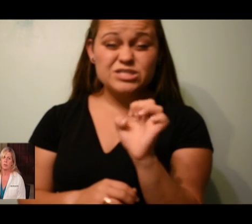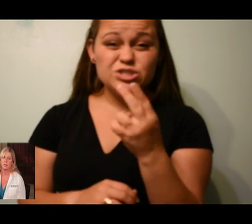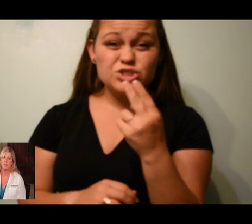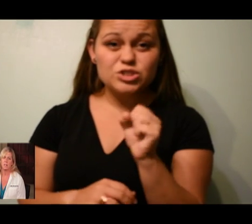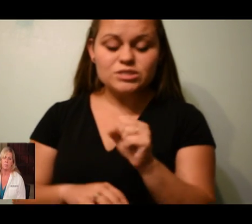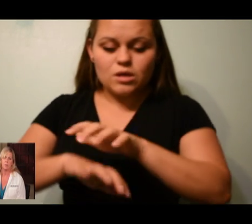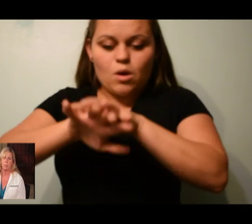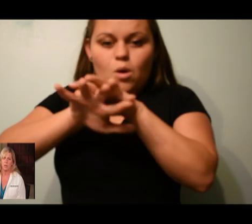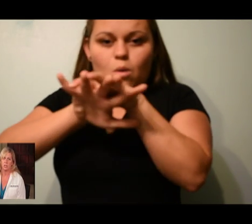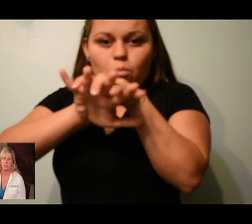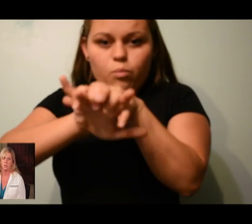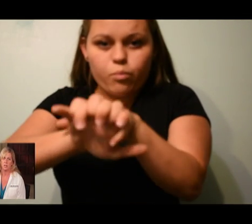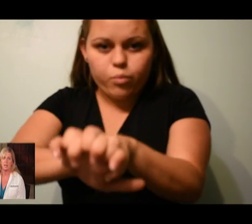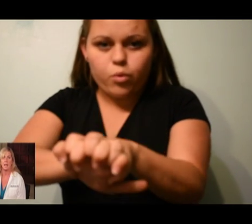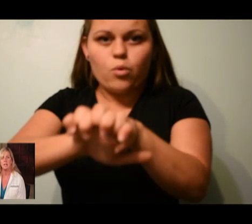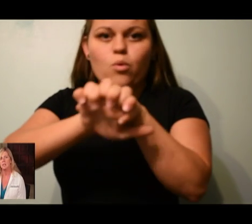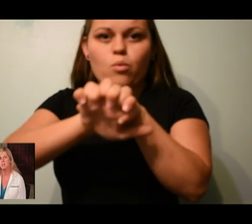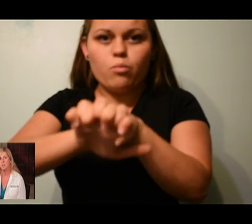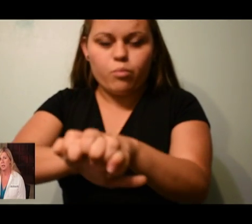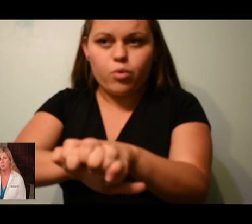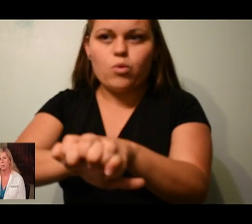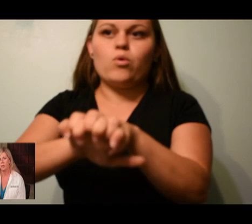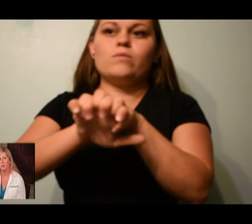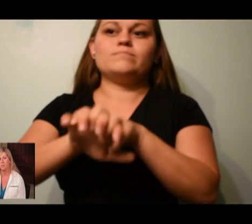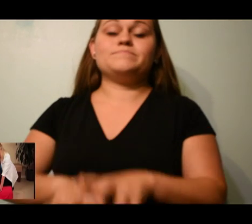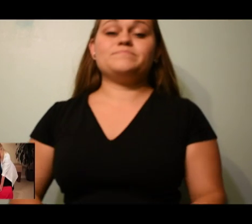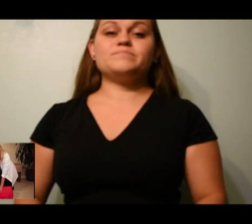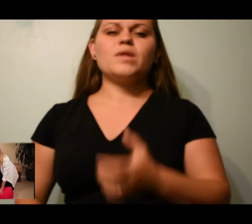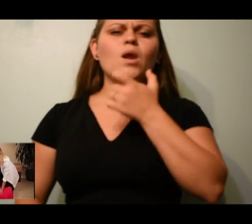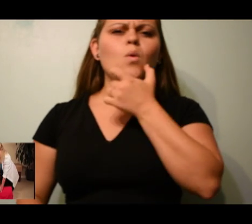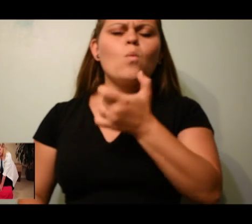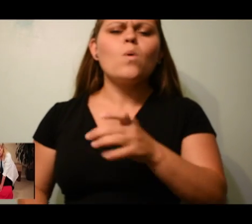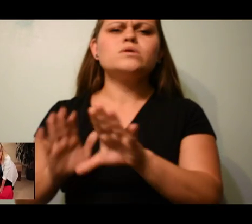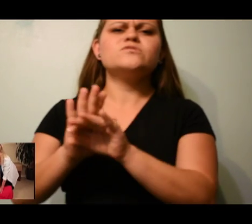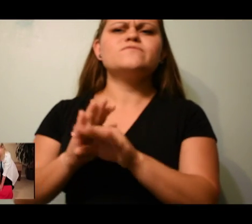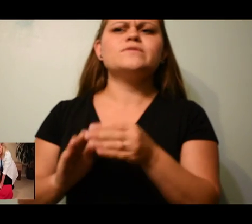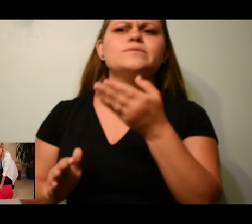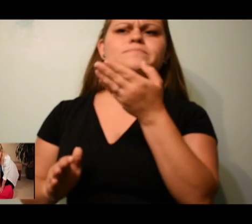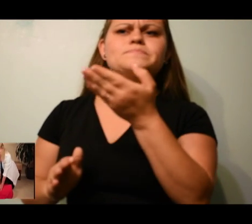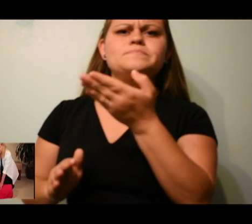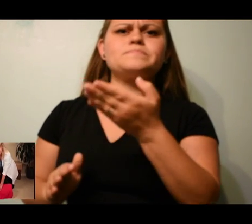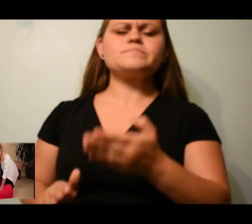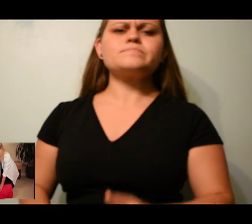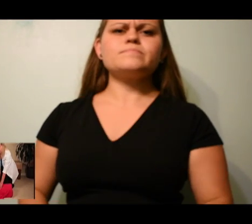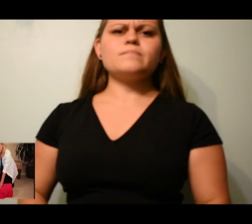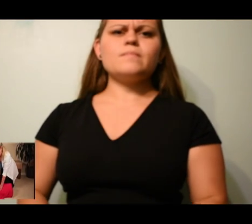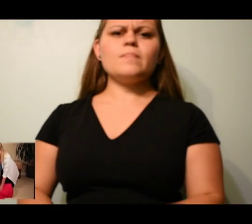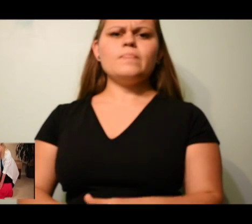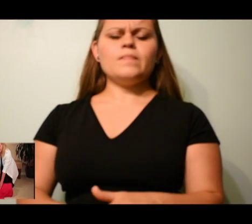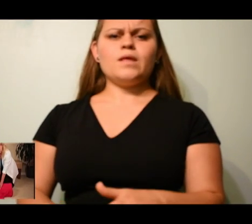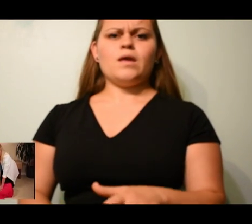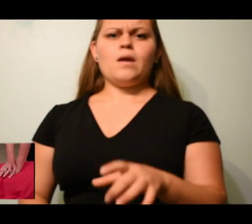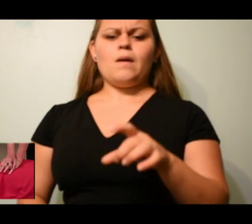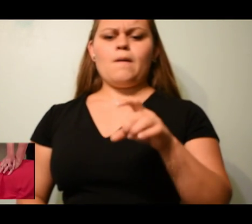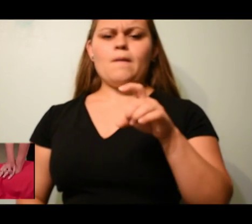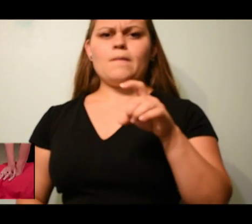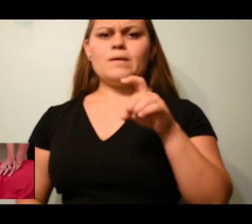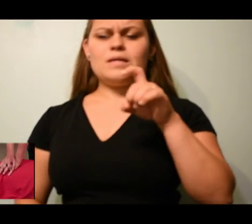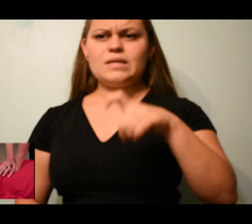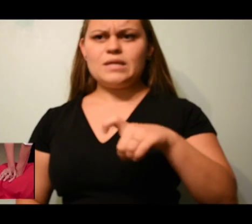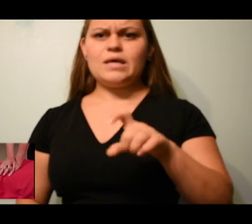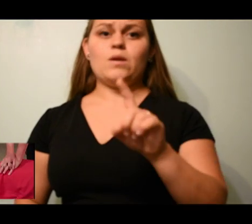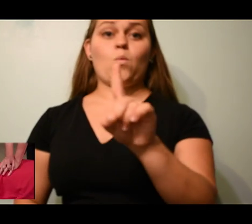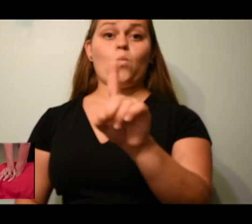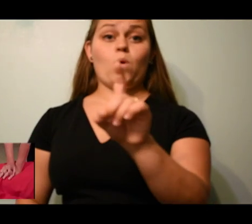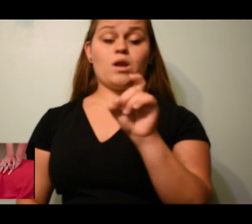perform 30 deep compressions in 18 seconds or less. You want to be able to give at least 100 compressions in